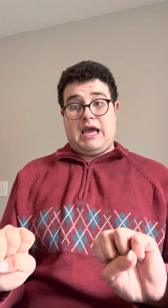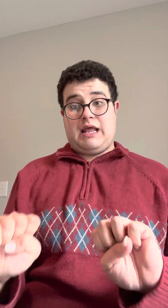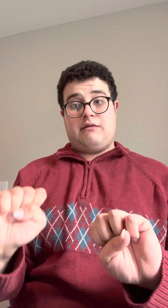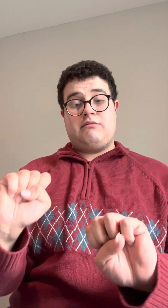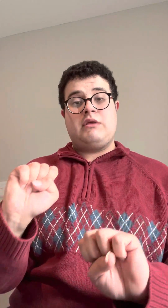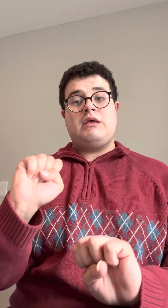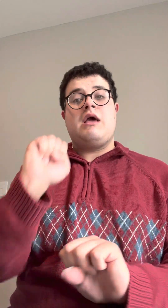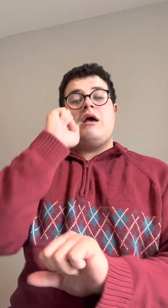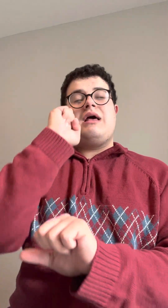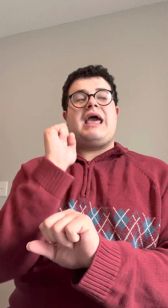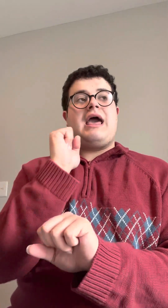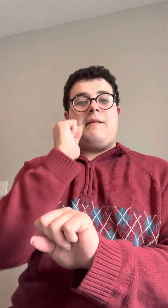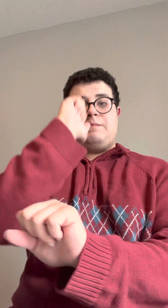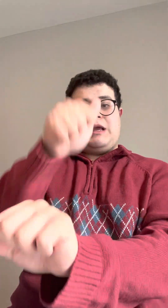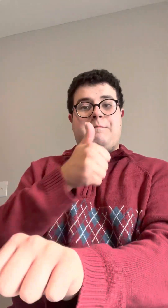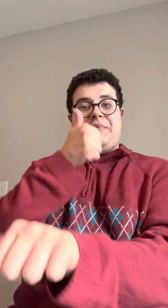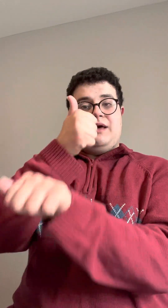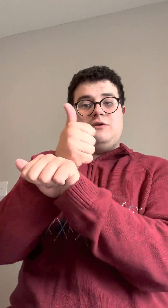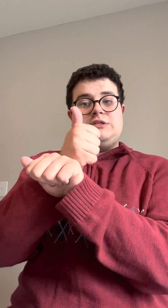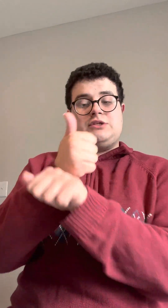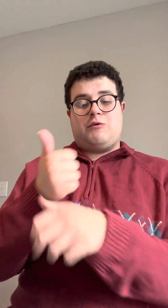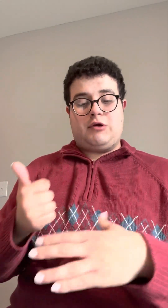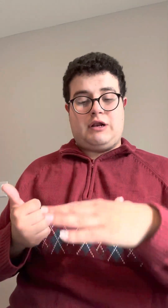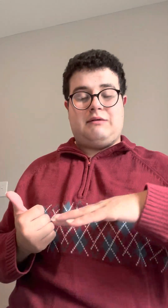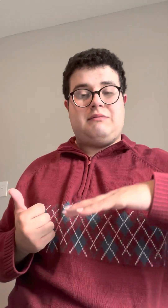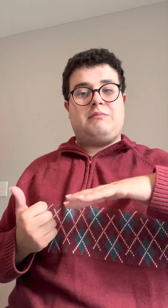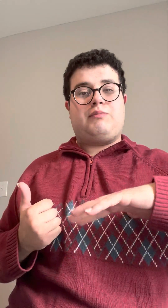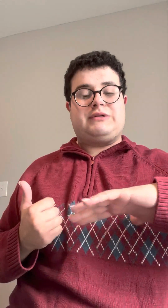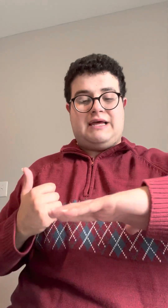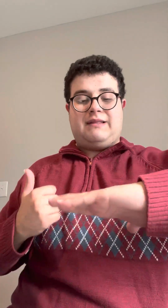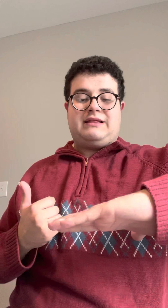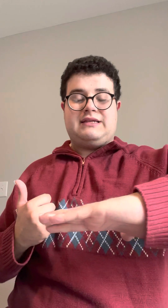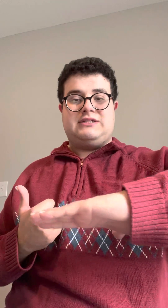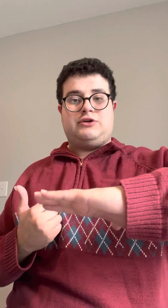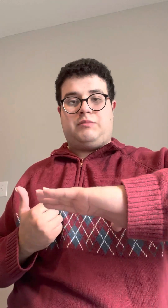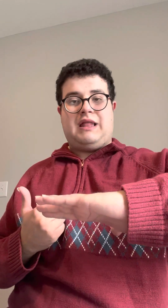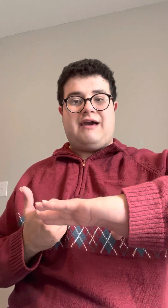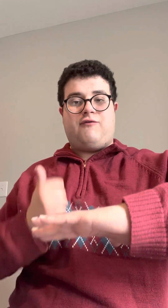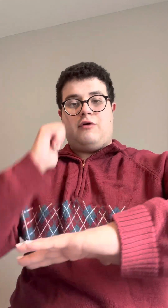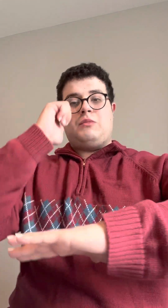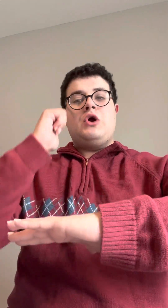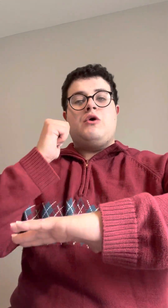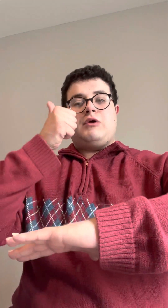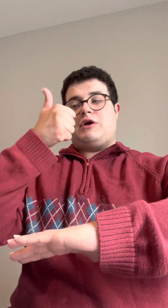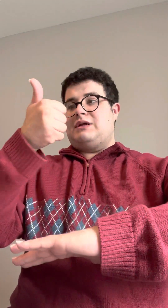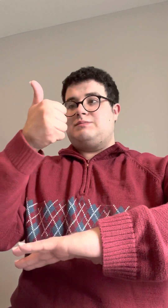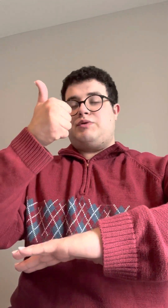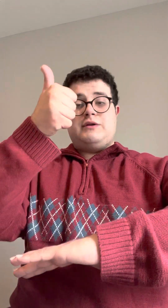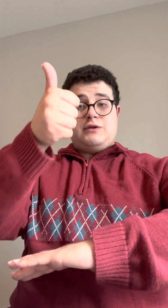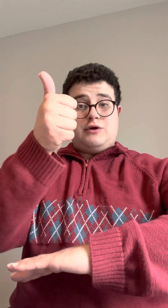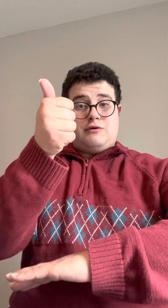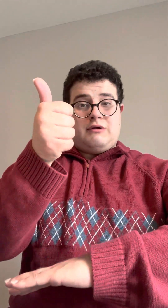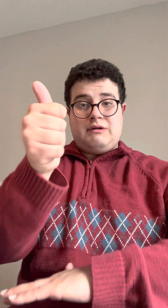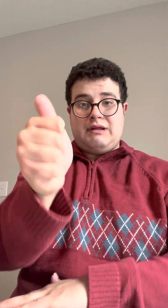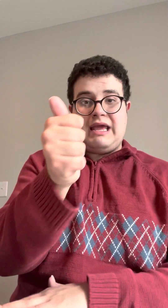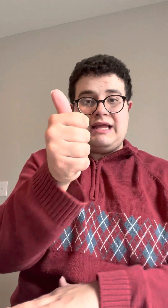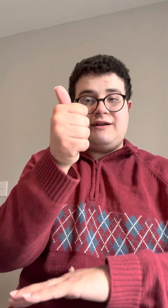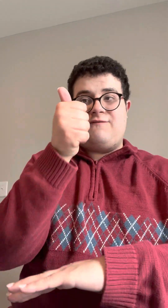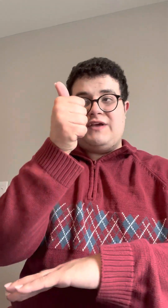can build. So we're going to pretend like this is your platform. We're going to put your hand in a fist